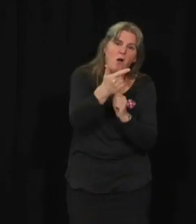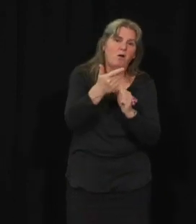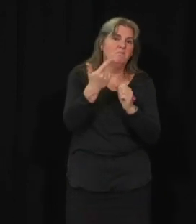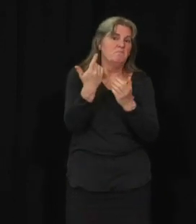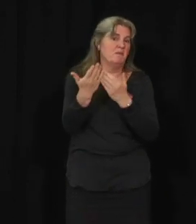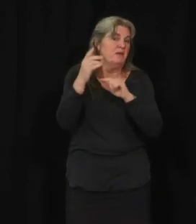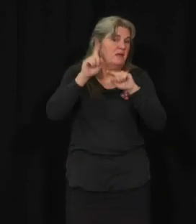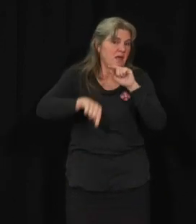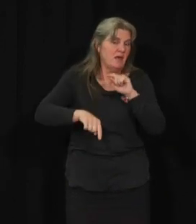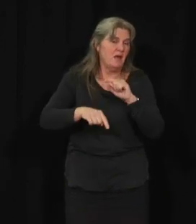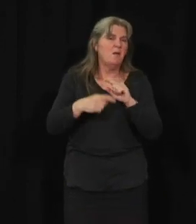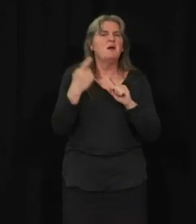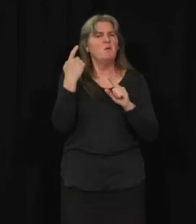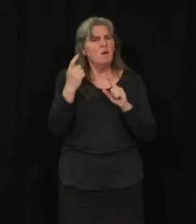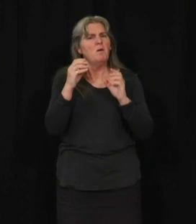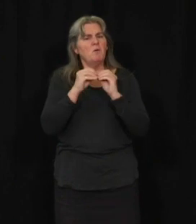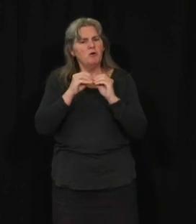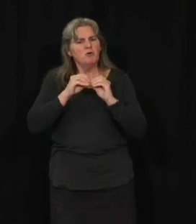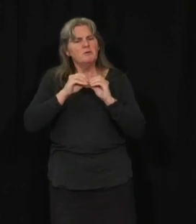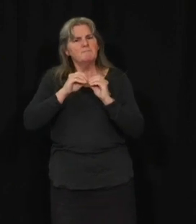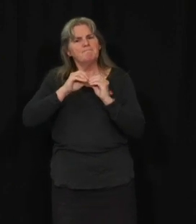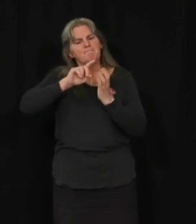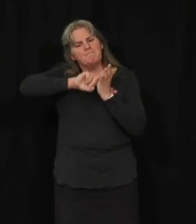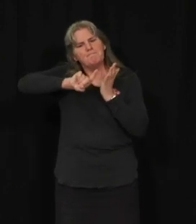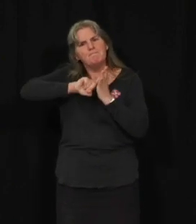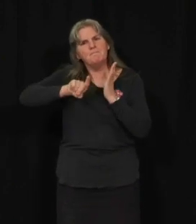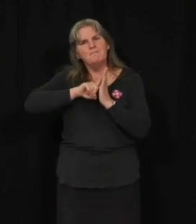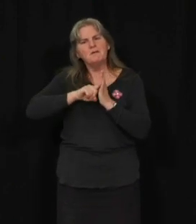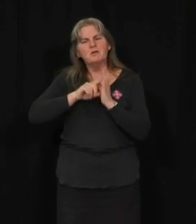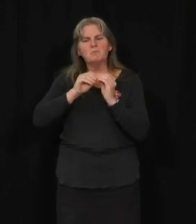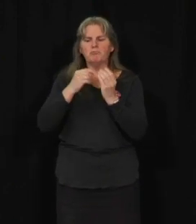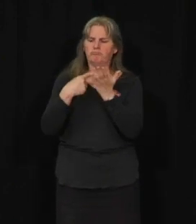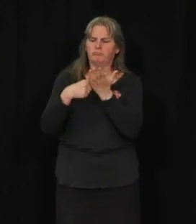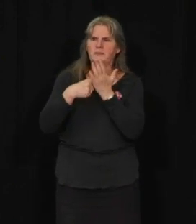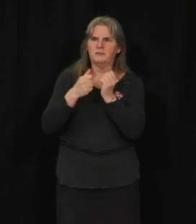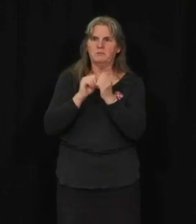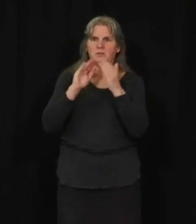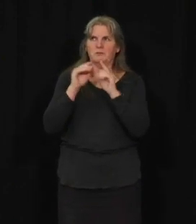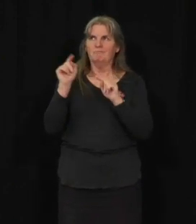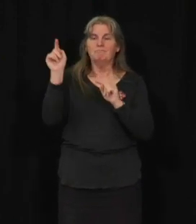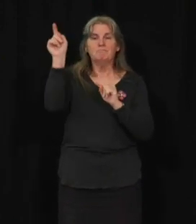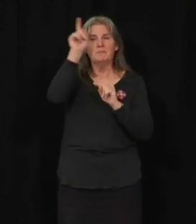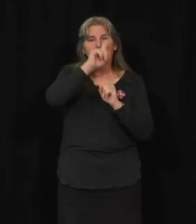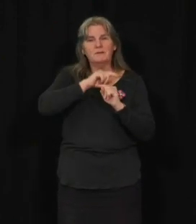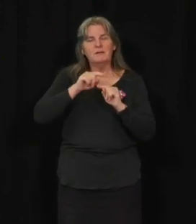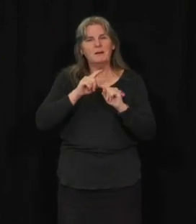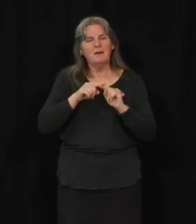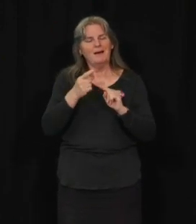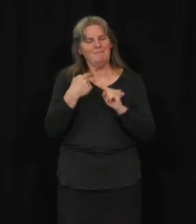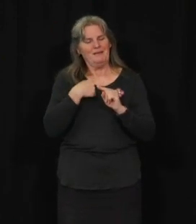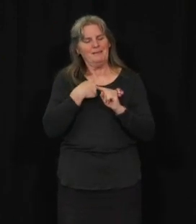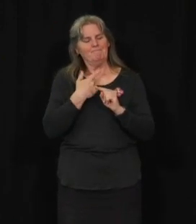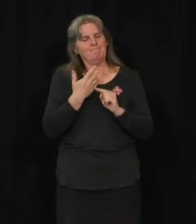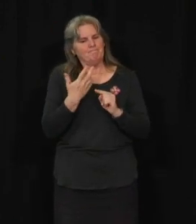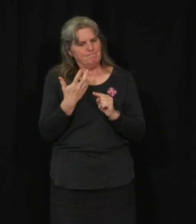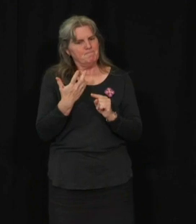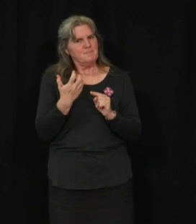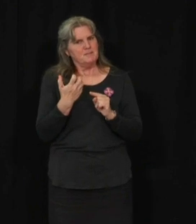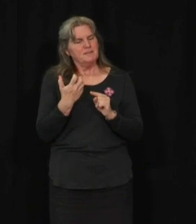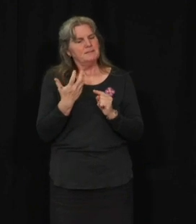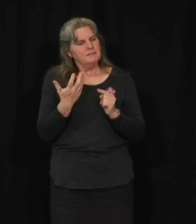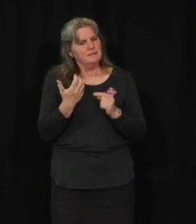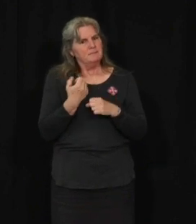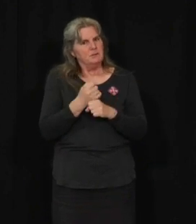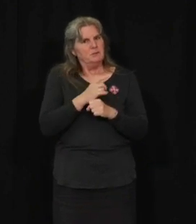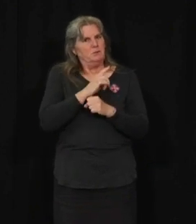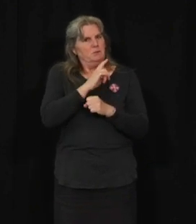on more detailed and ongoing conversations with communities. I just want to make sure that this is